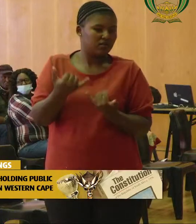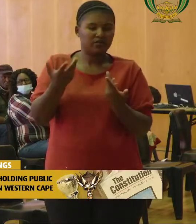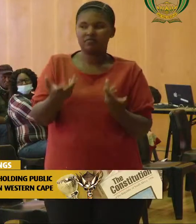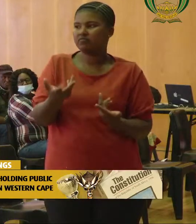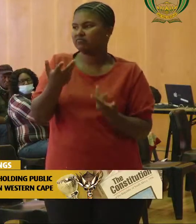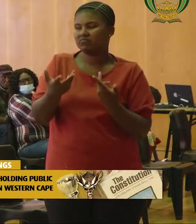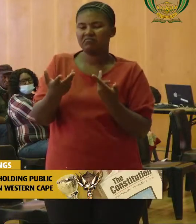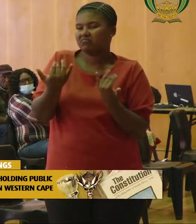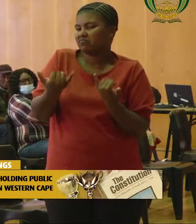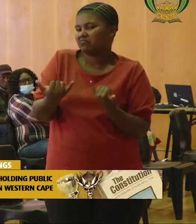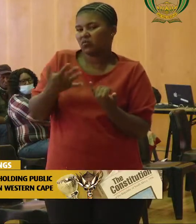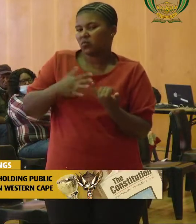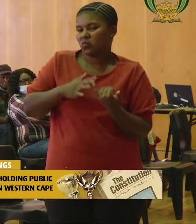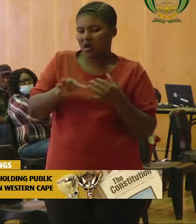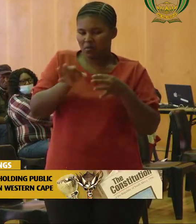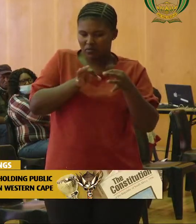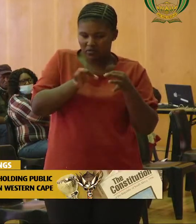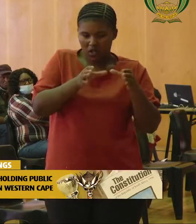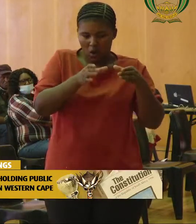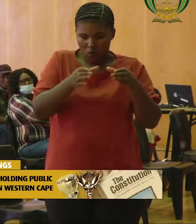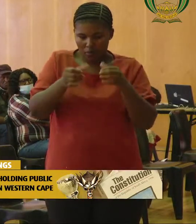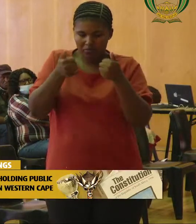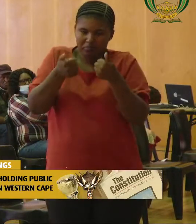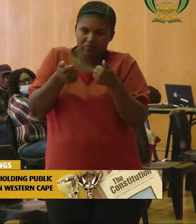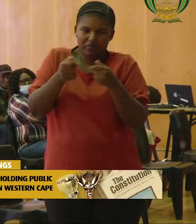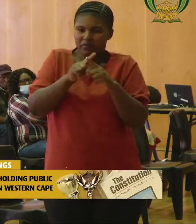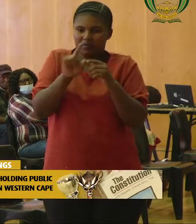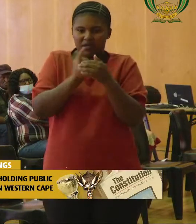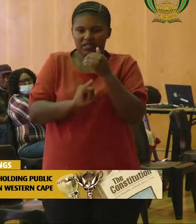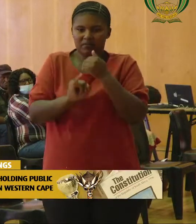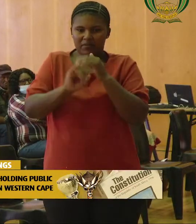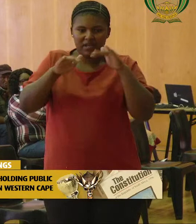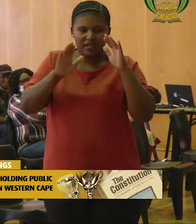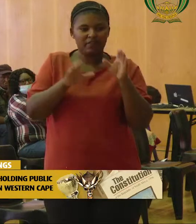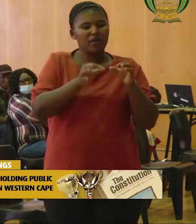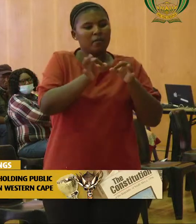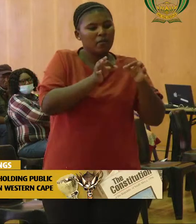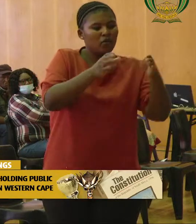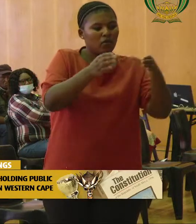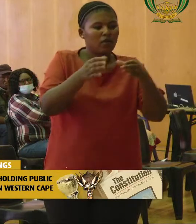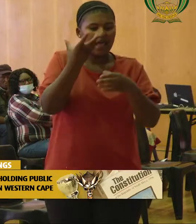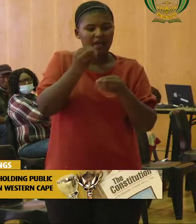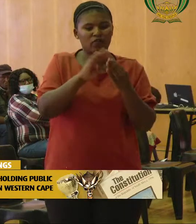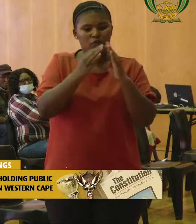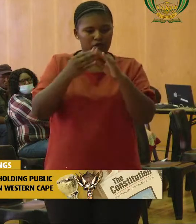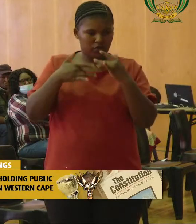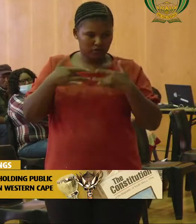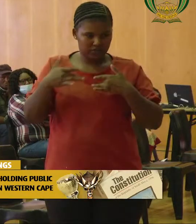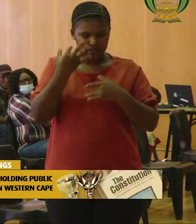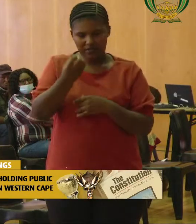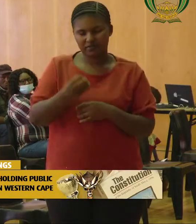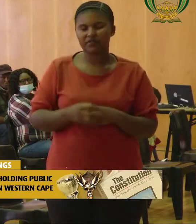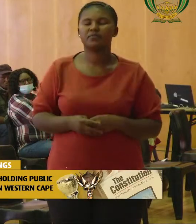would rather deal with political organizations because they know that they have the backing of the communities that they come from.